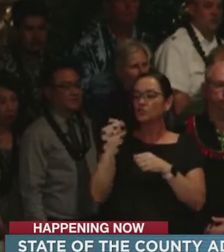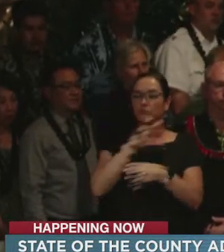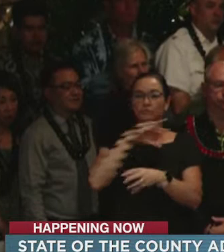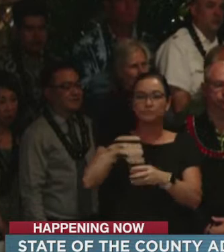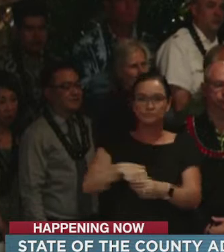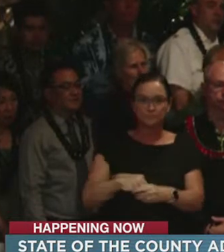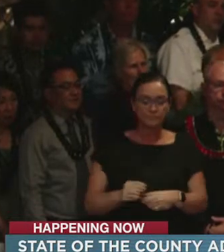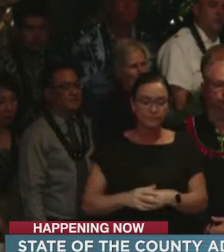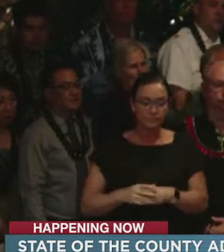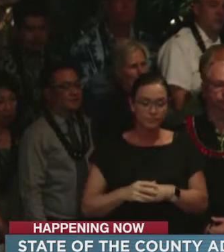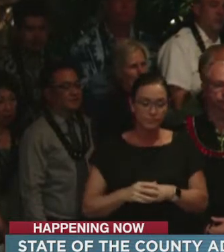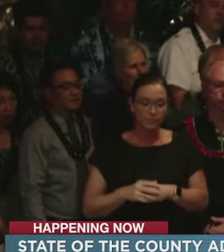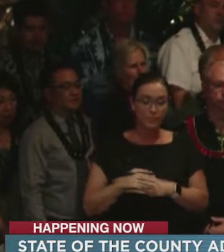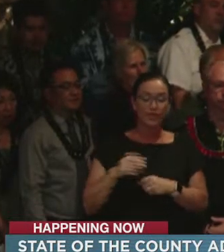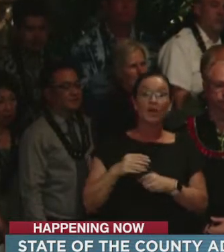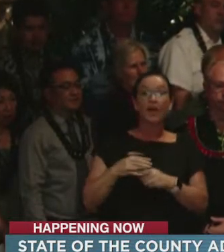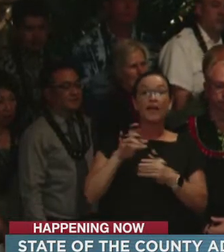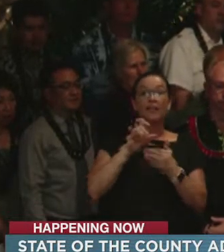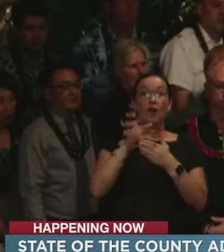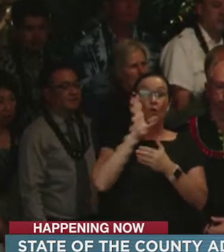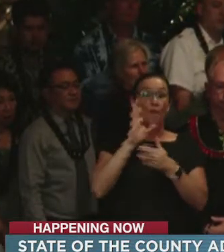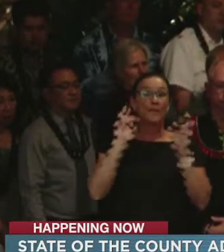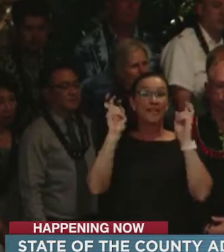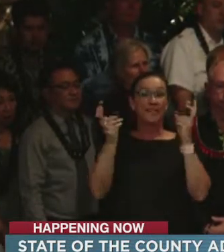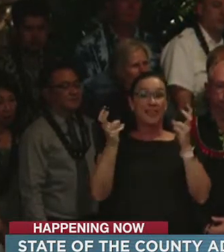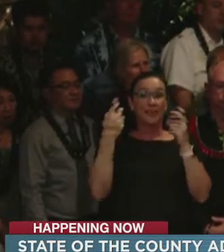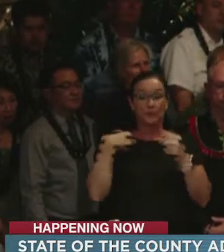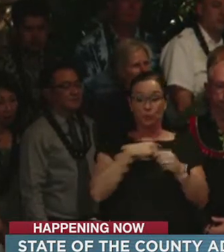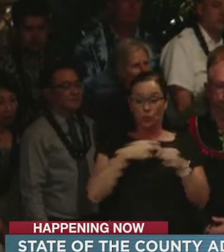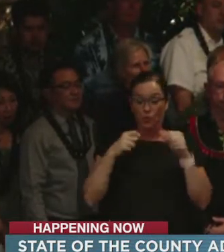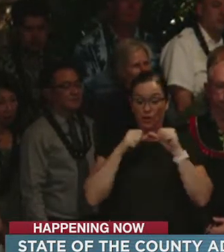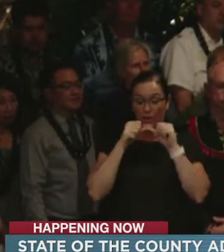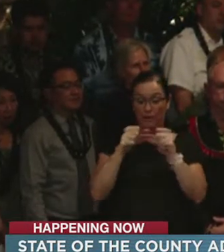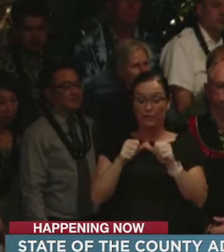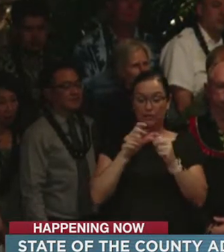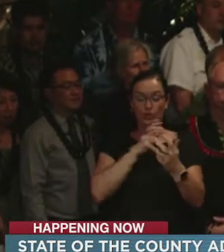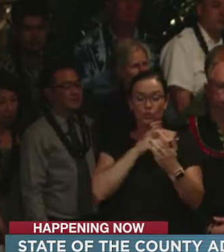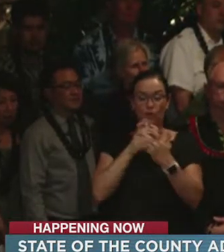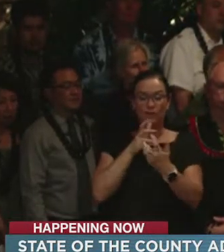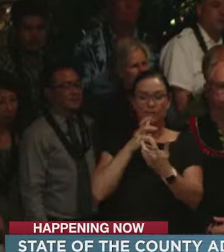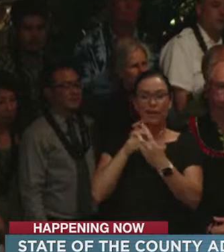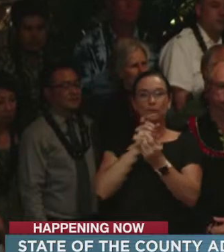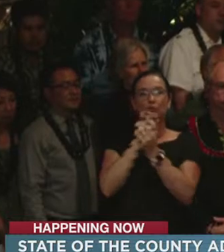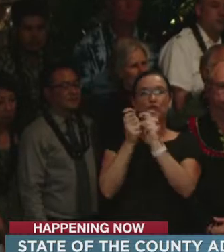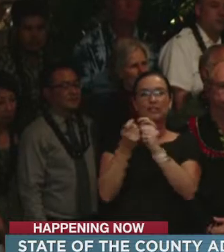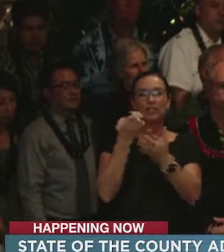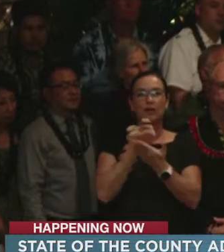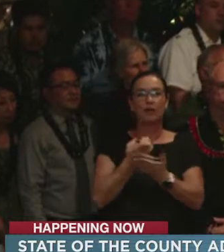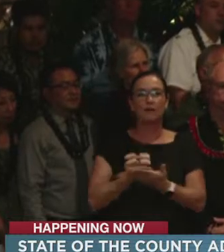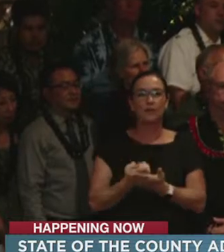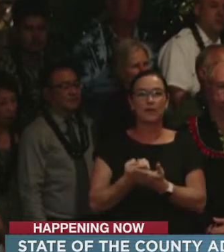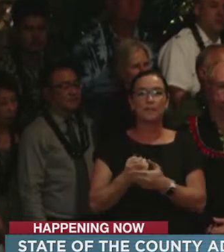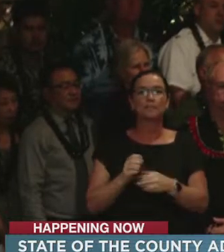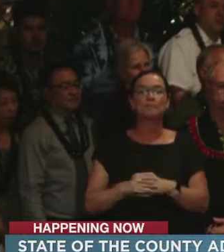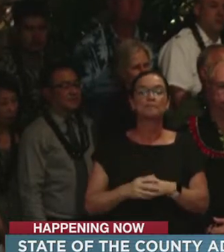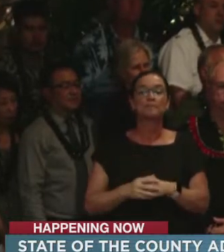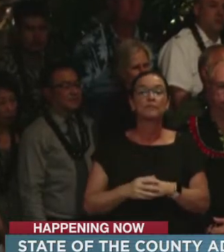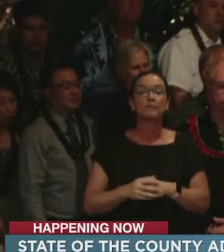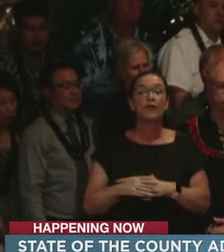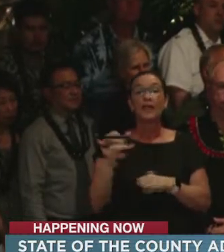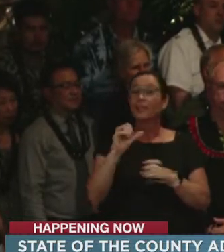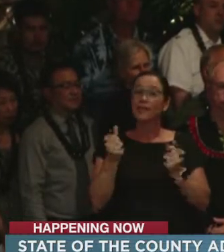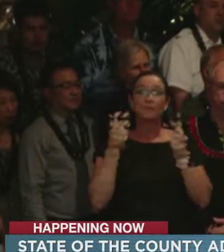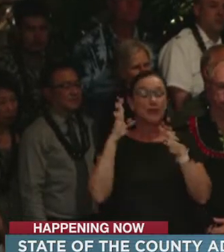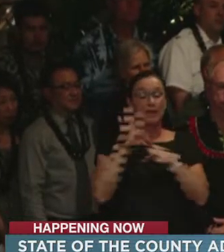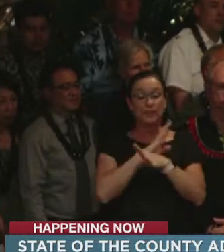industries for Hawaii Island will continue to be a theme as we continue to adapt to a changing economy. That said, like many